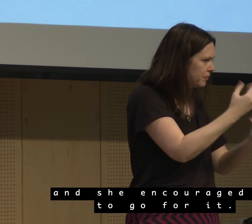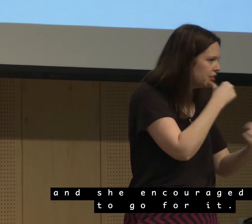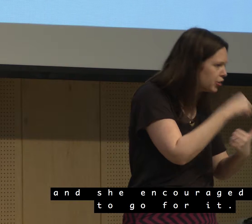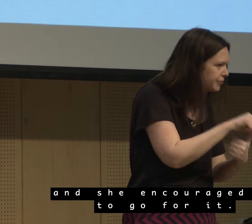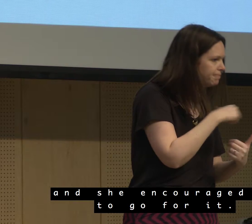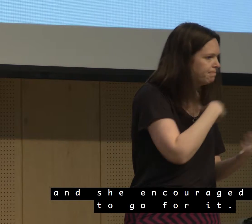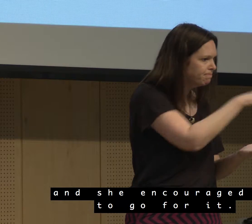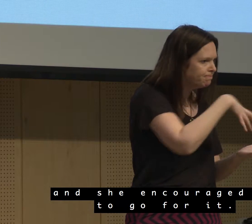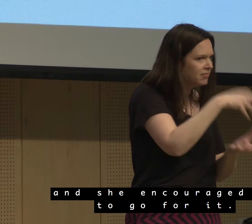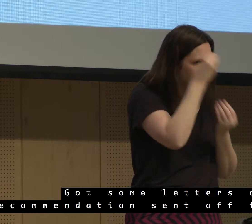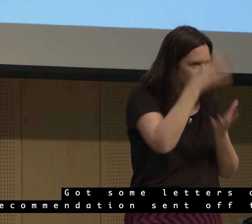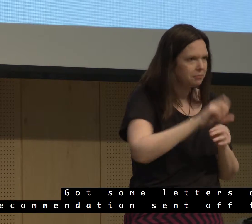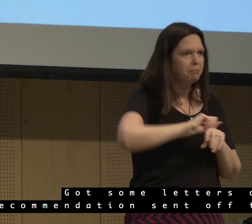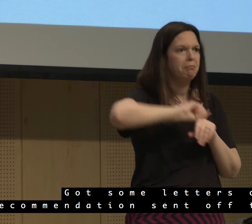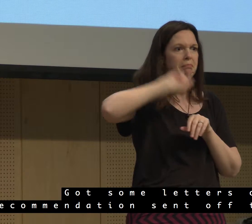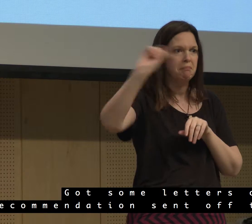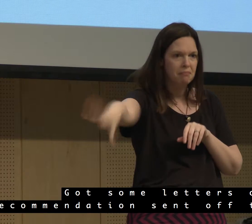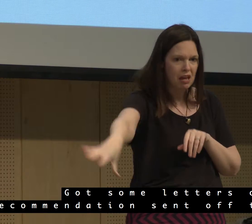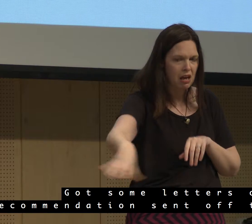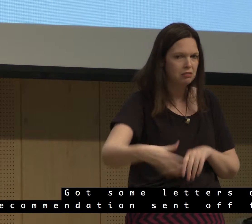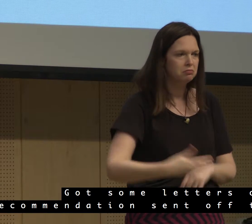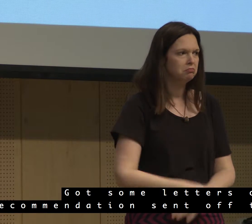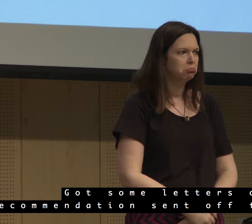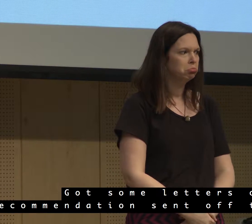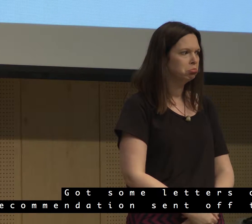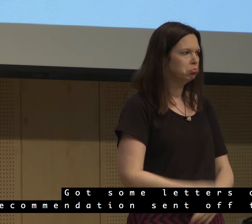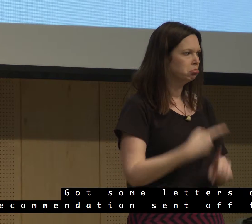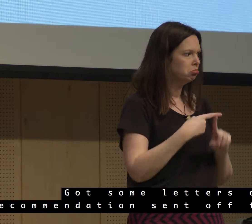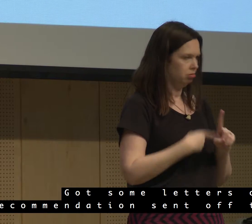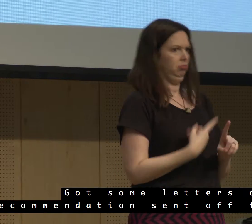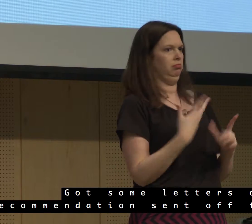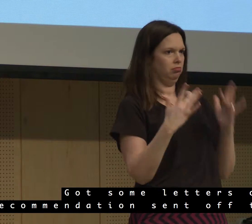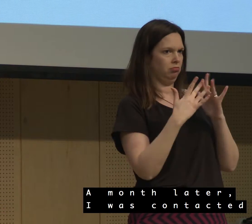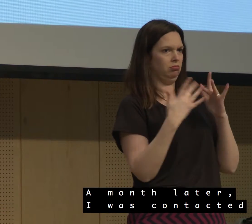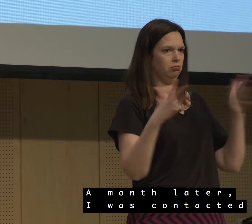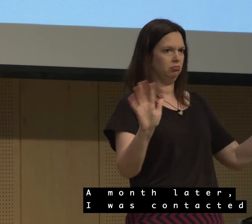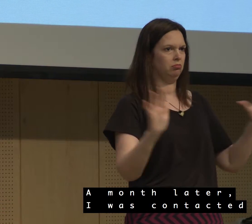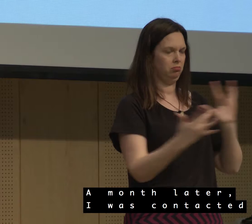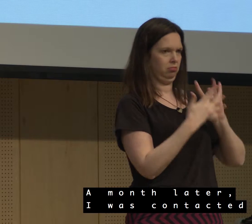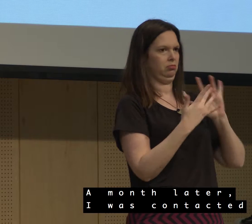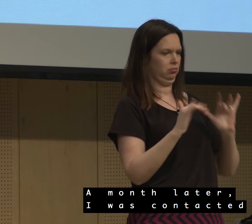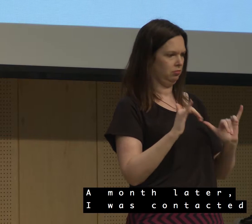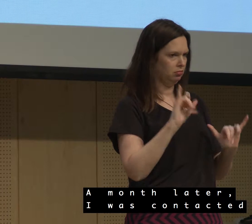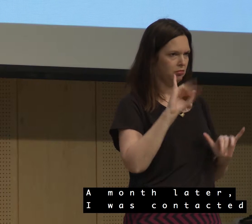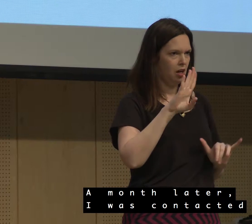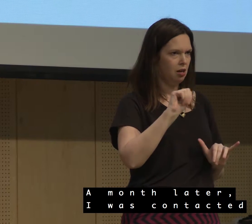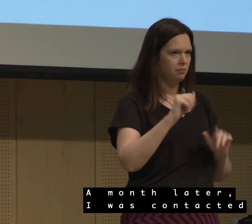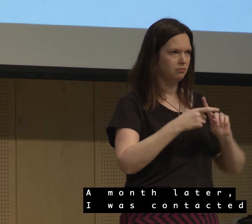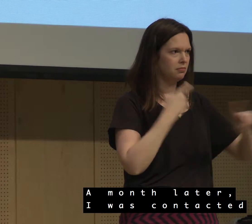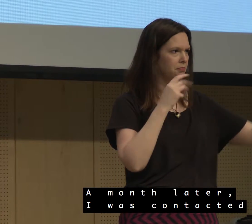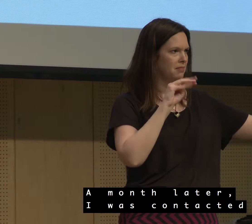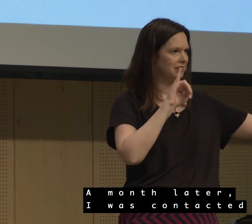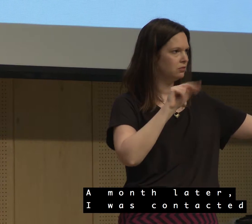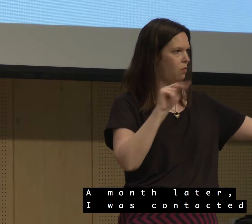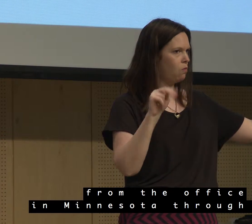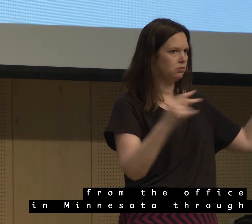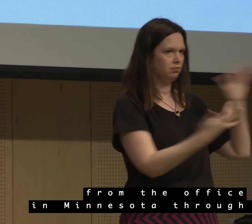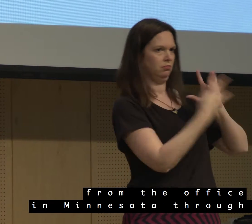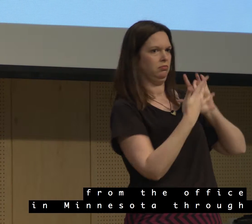go for it. Got some letters of recommendation sent off to them. A month later, I was contacted from